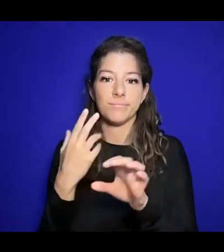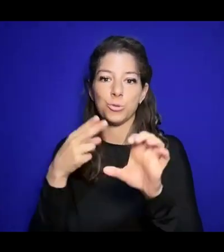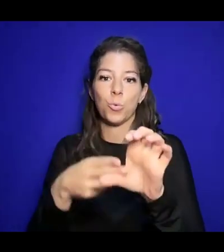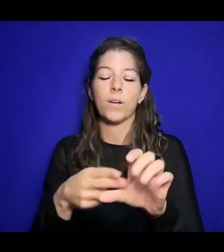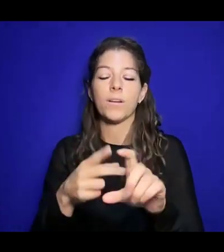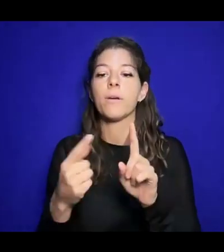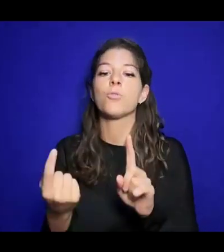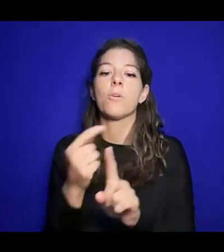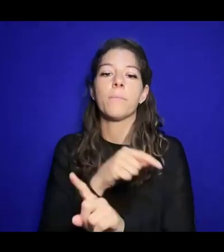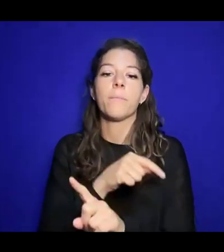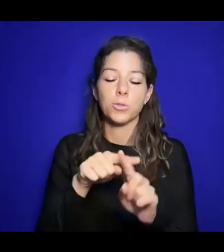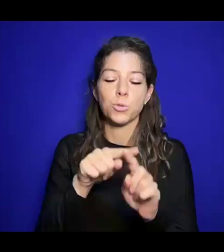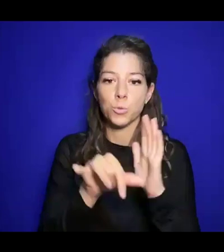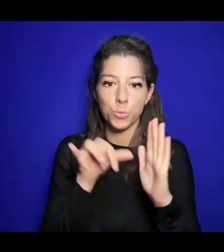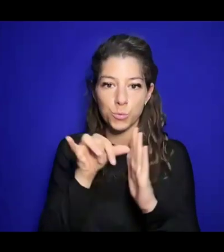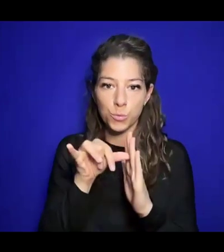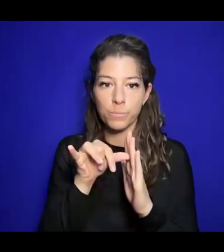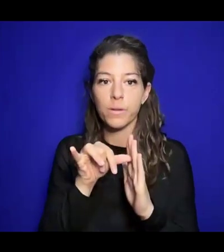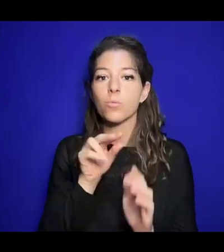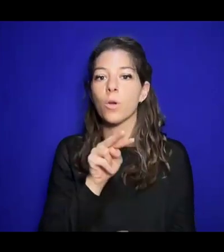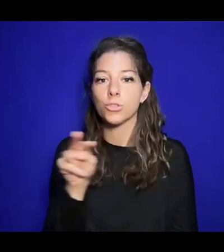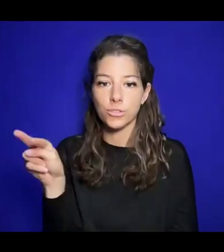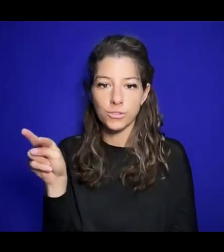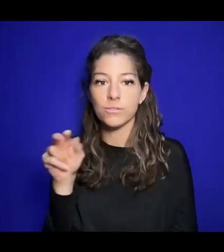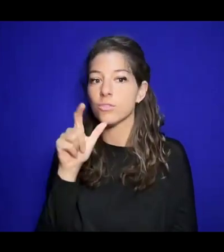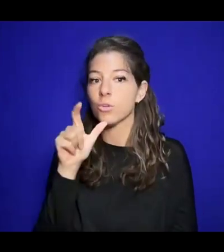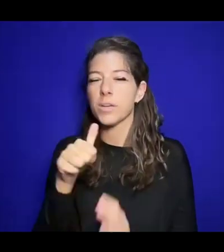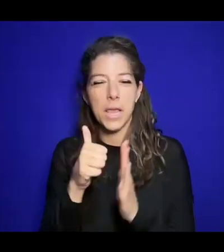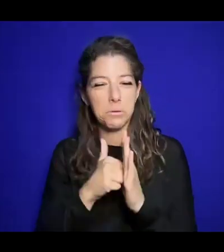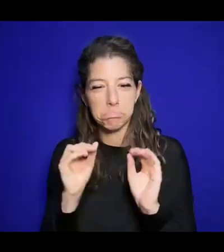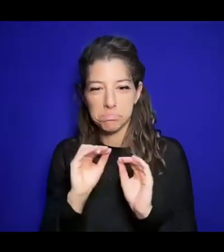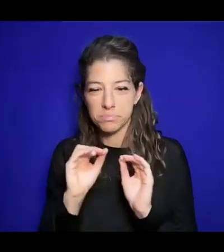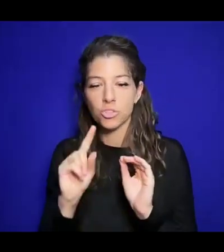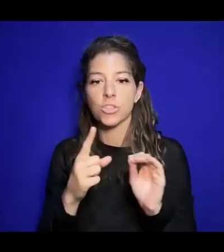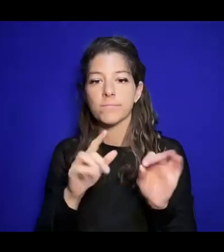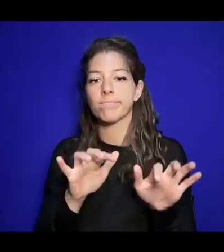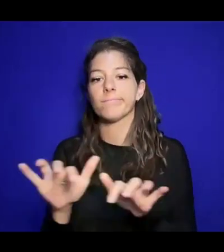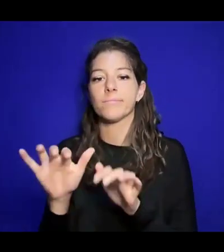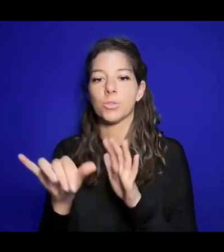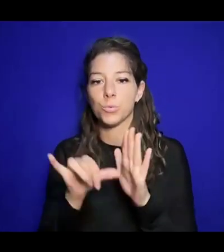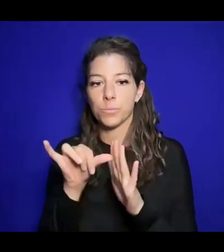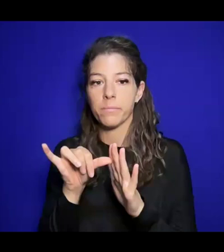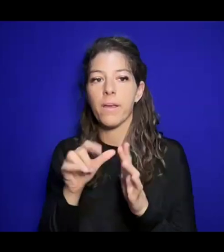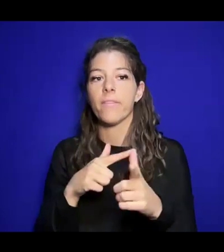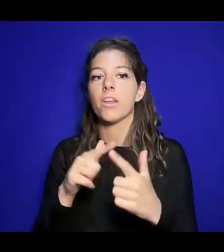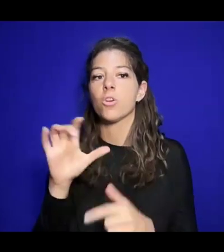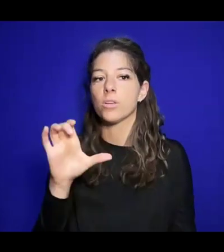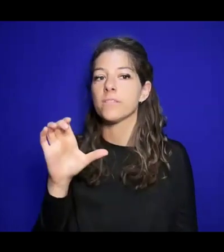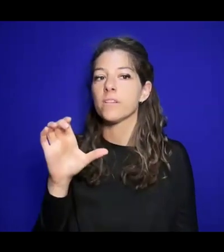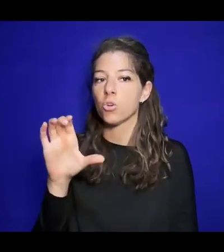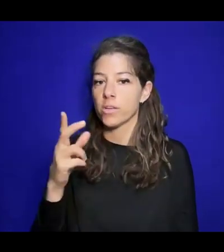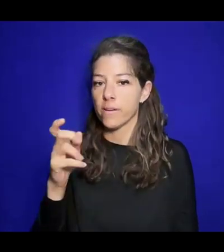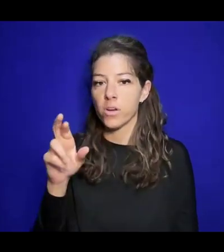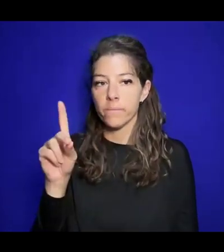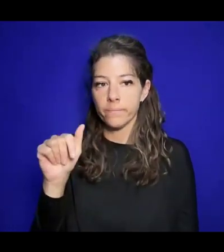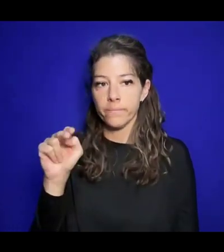always go onto YouTube. You don't need an account or anything. Just type in YouTube and then type Christopher and Dana Reeve